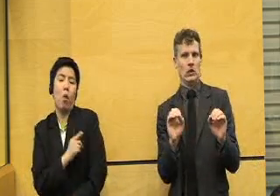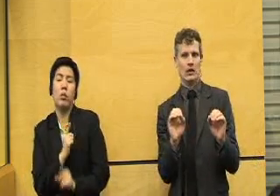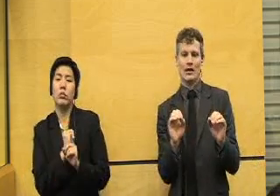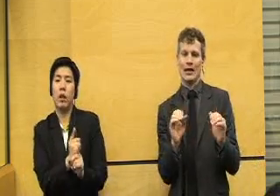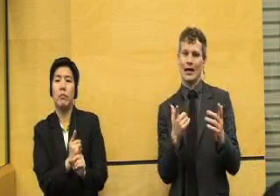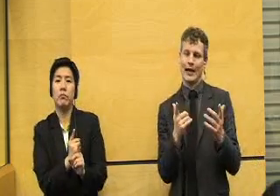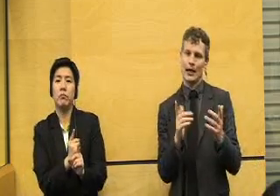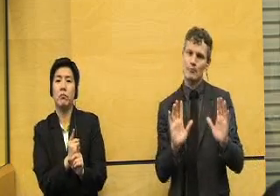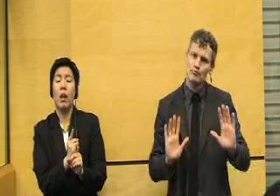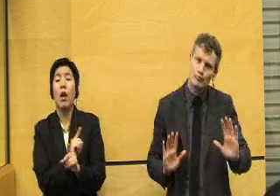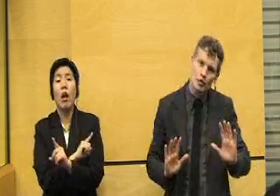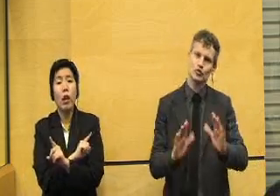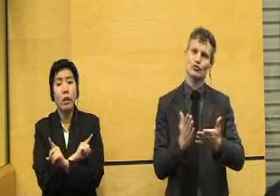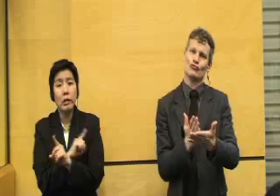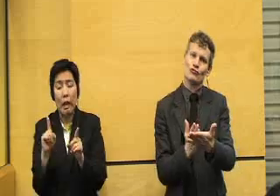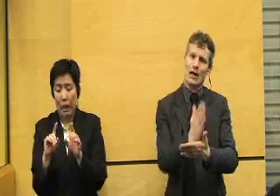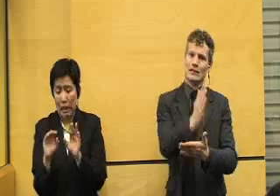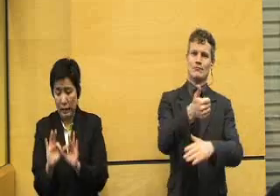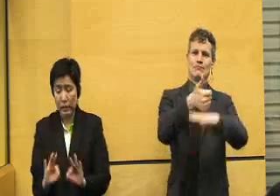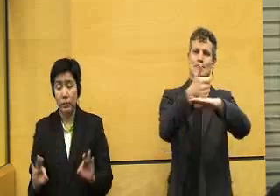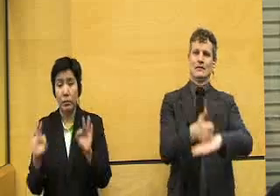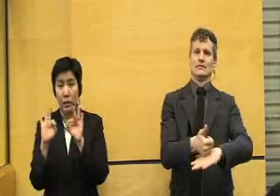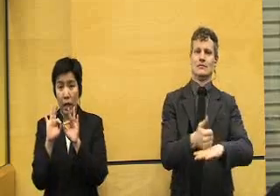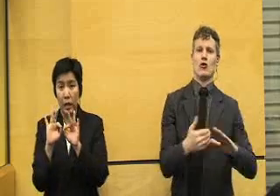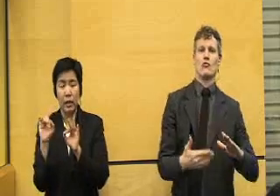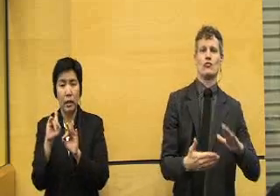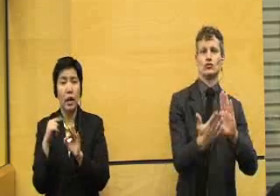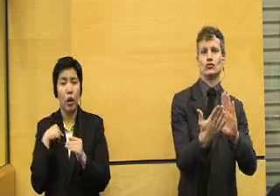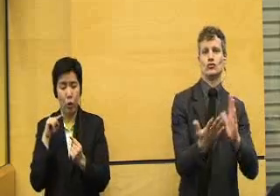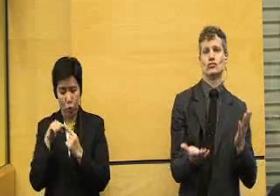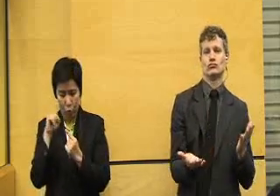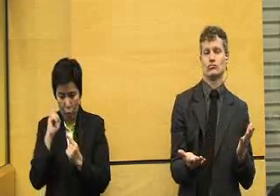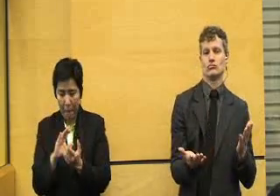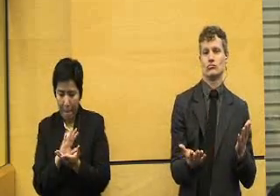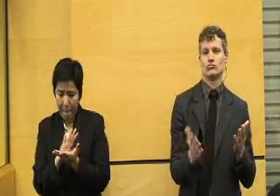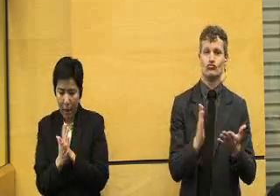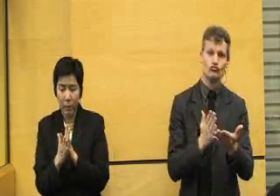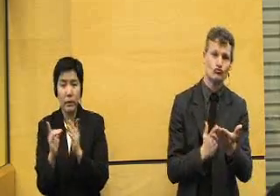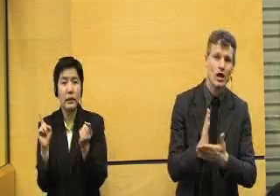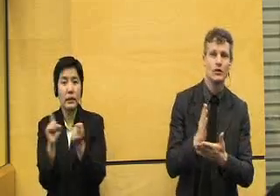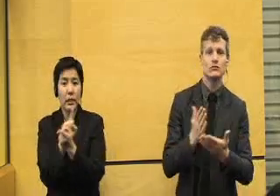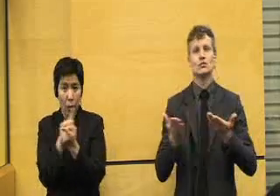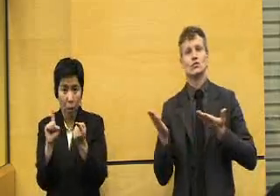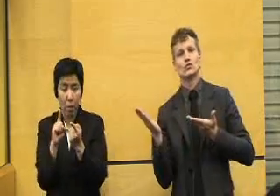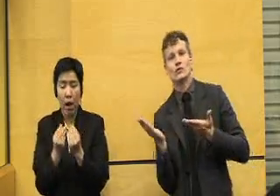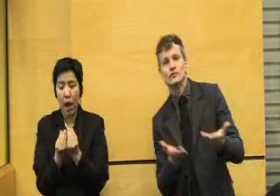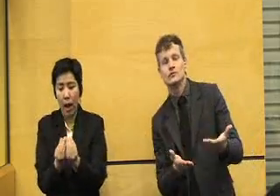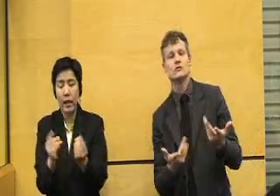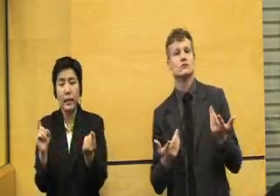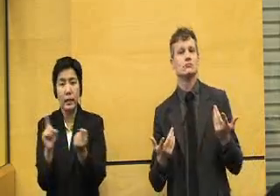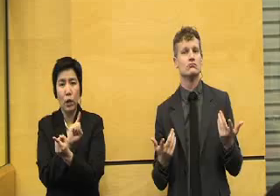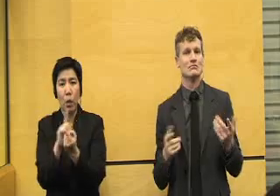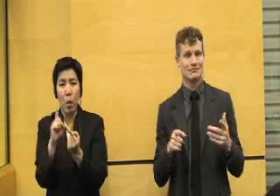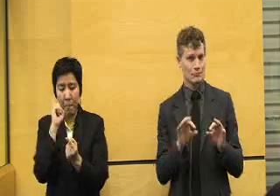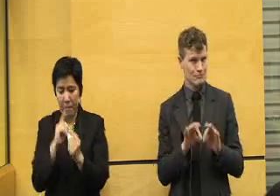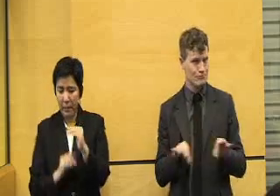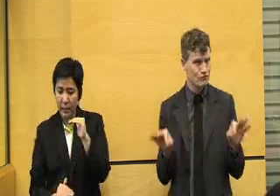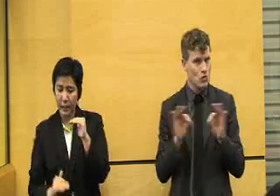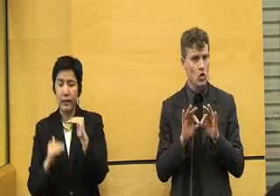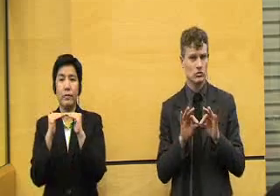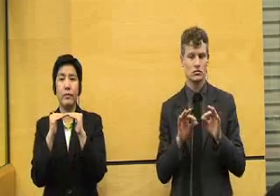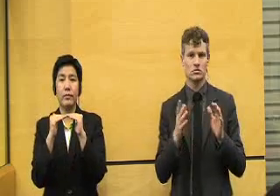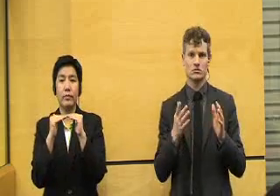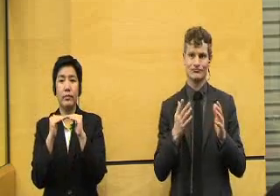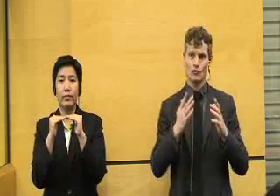right-based approach in the development of services and inclusion, which is critical in removing social and